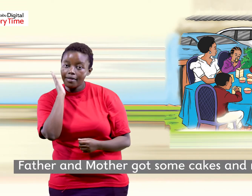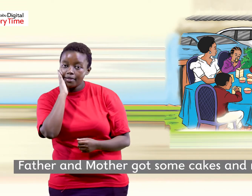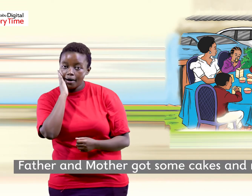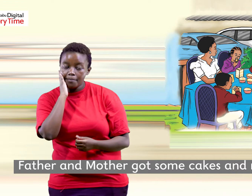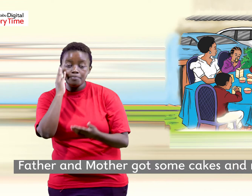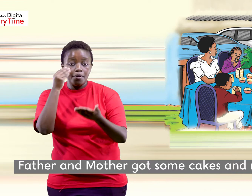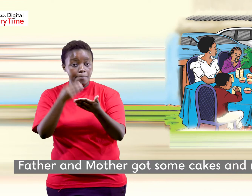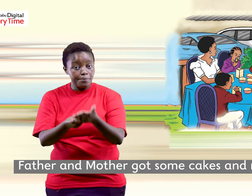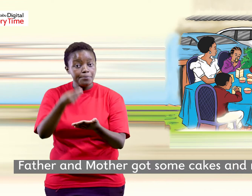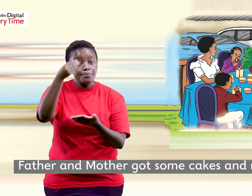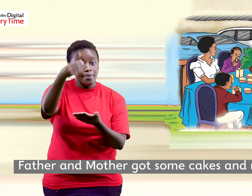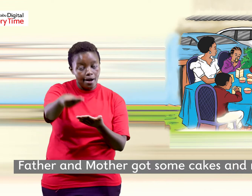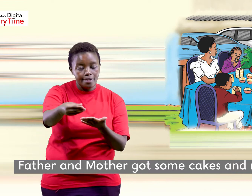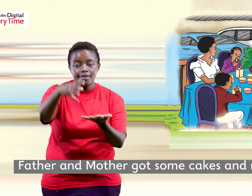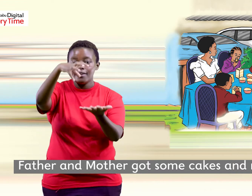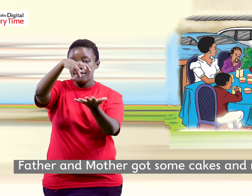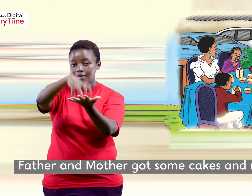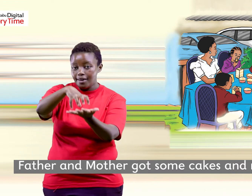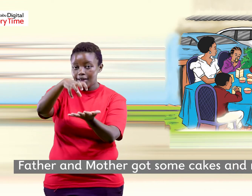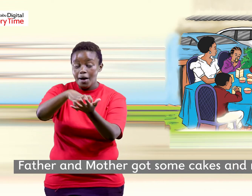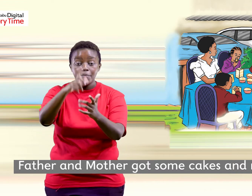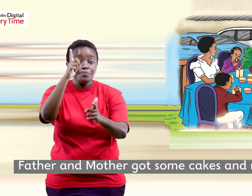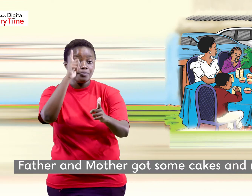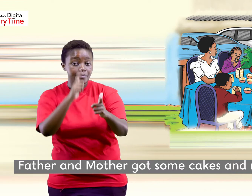Father and mother got some cakes and milk.